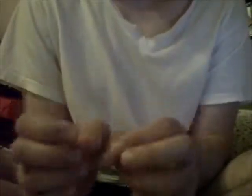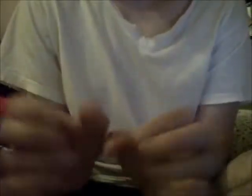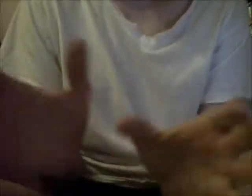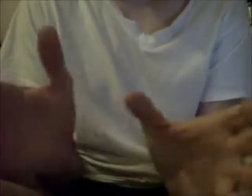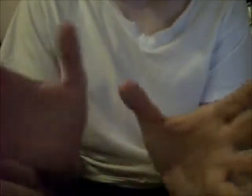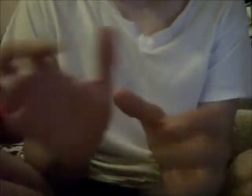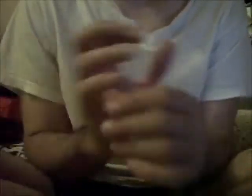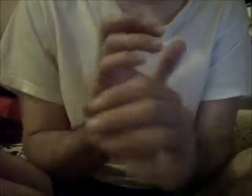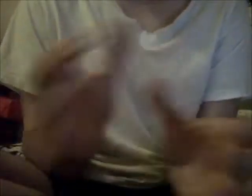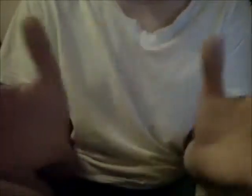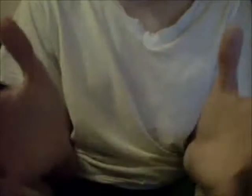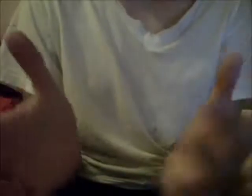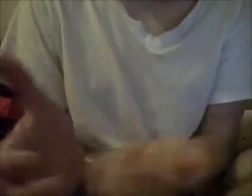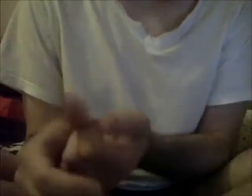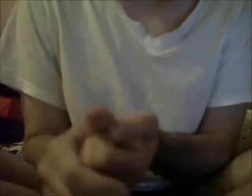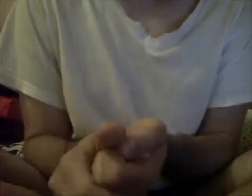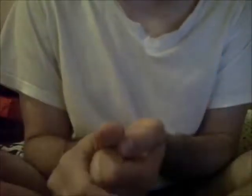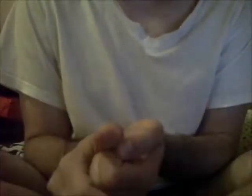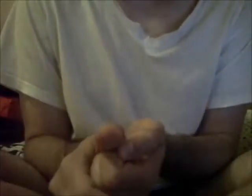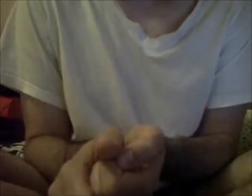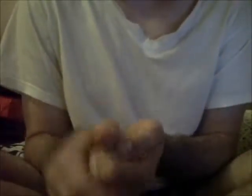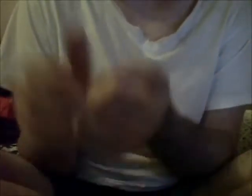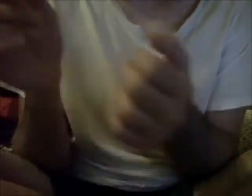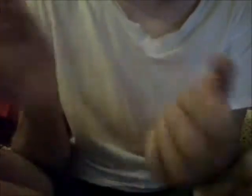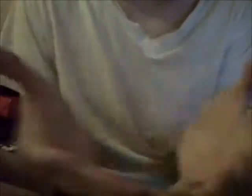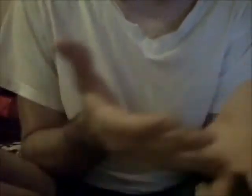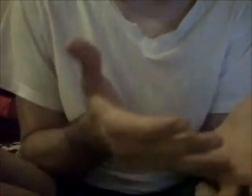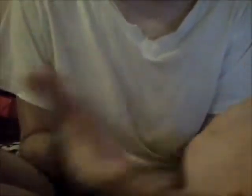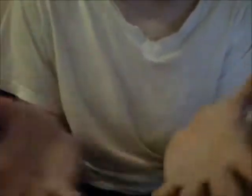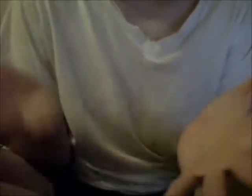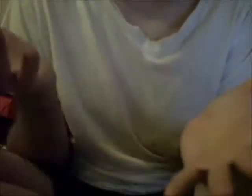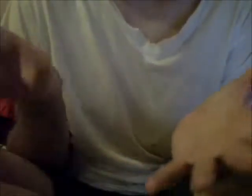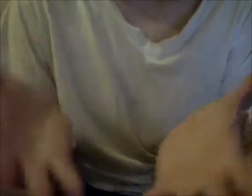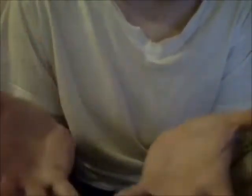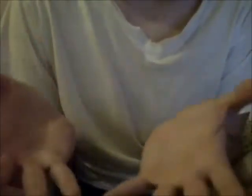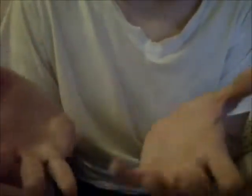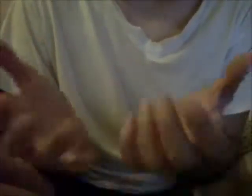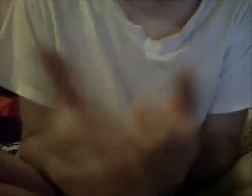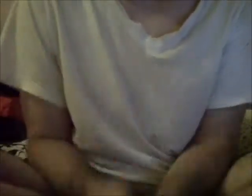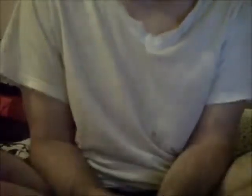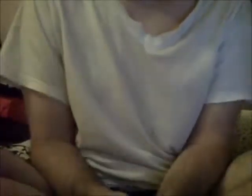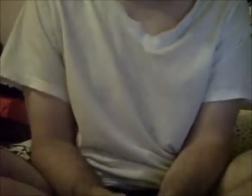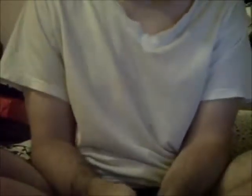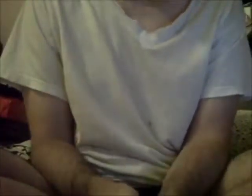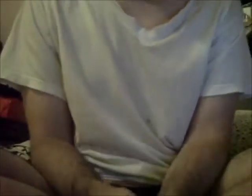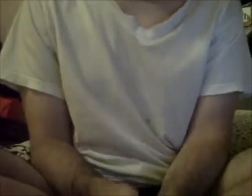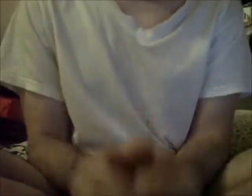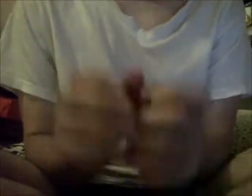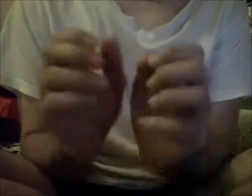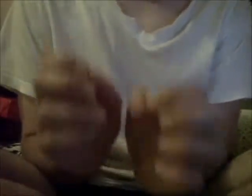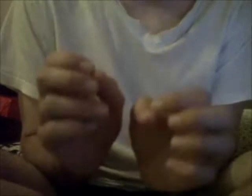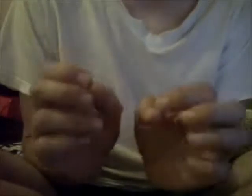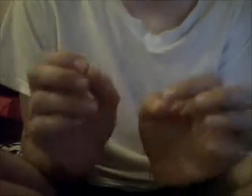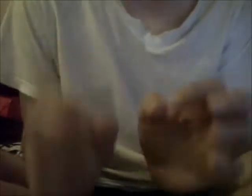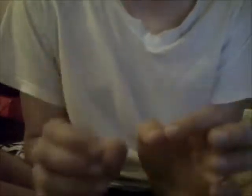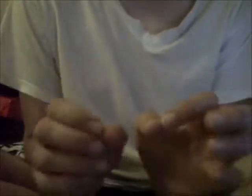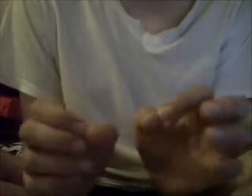like, oh, God doesn't send people to hell, people send themselves. Let me just say